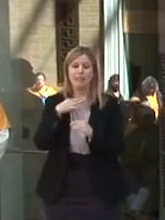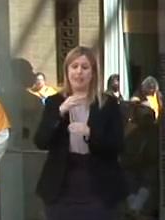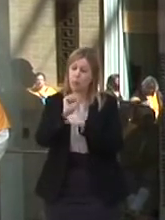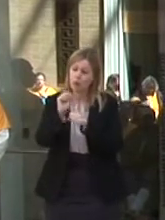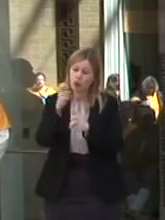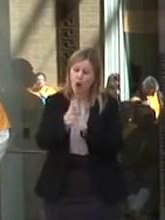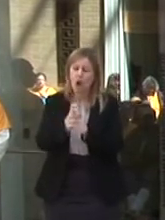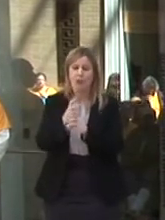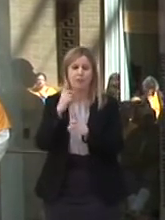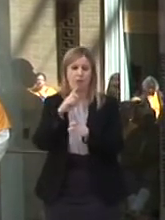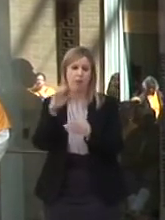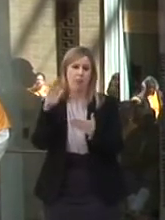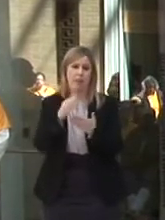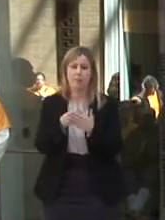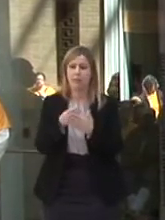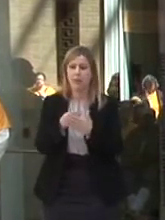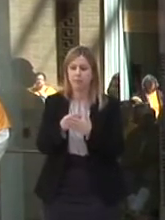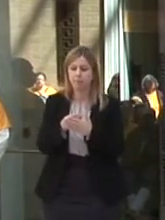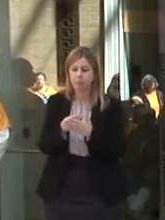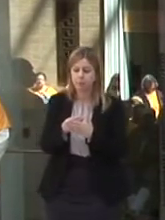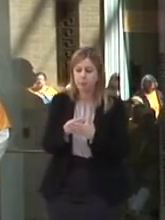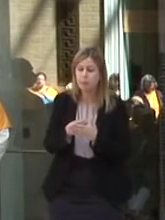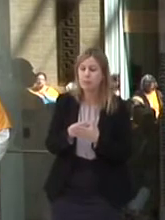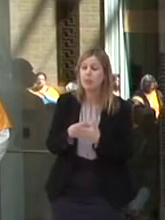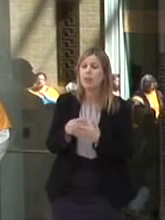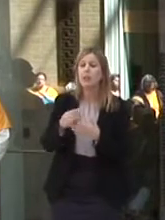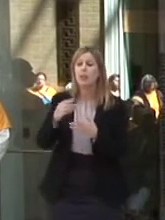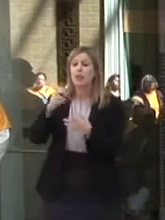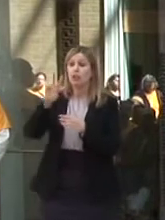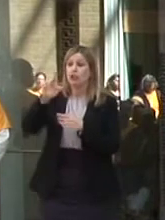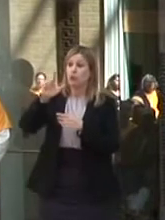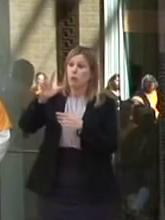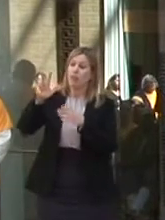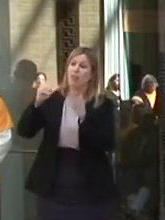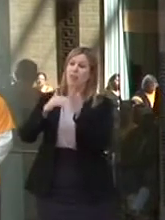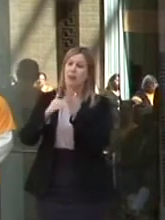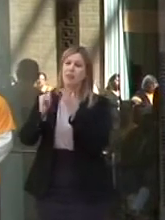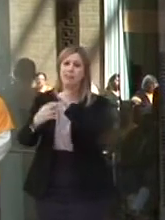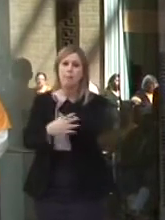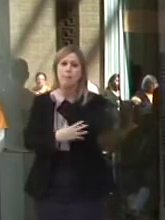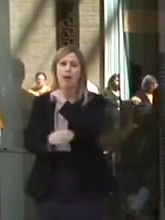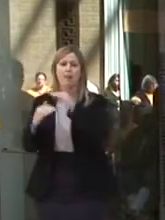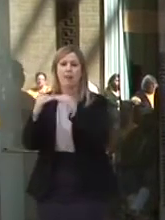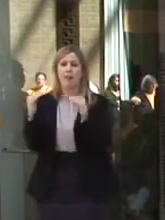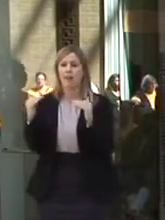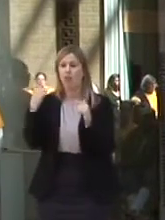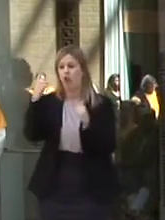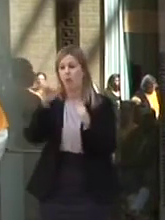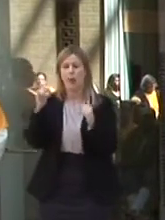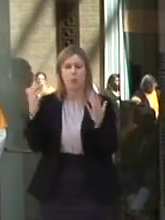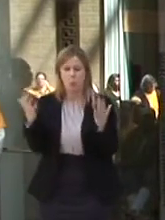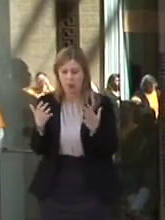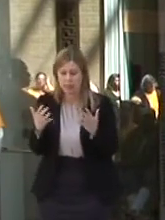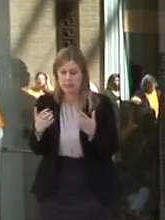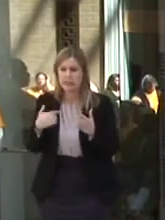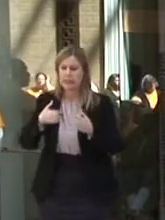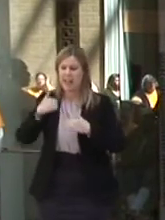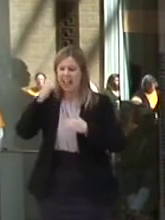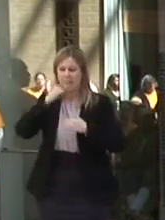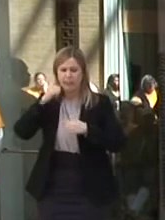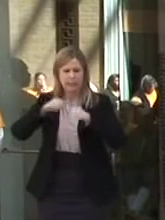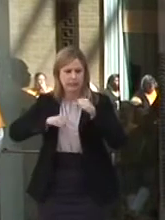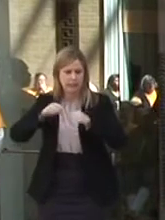compensation. So what is life like at the poverty line? It is one impossible choice after another about what to pay for,